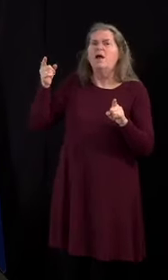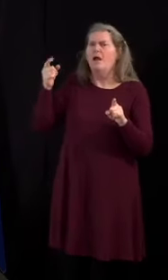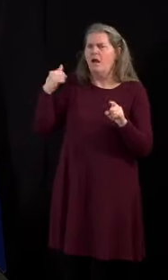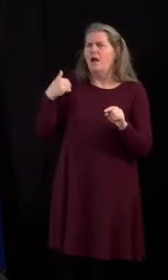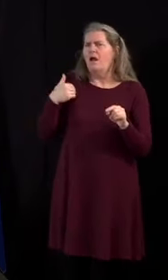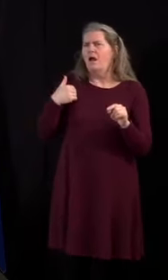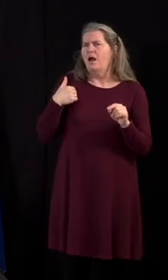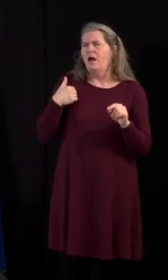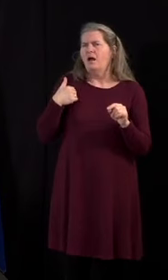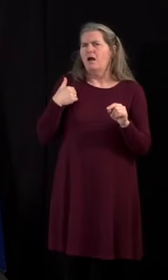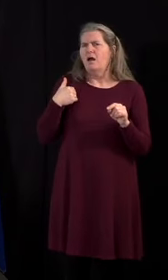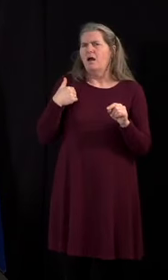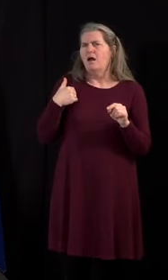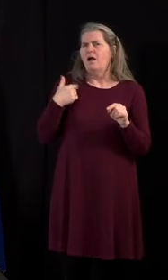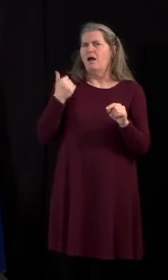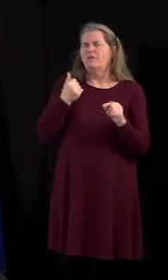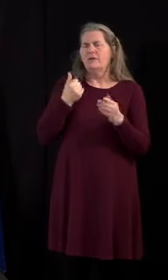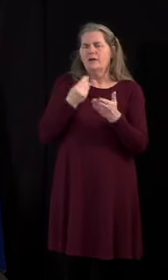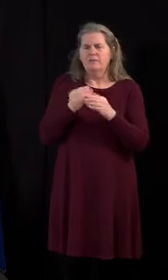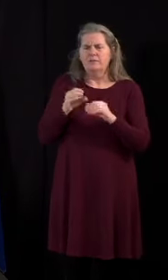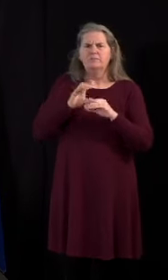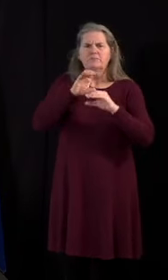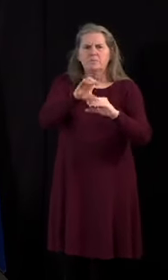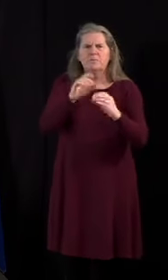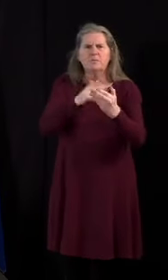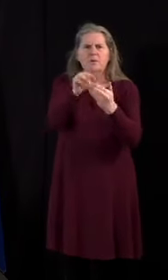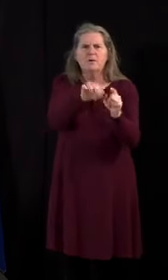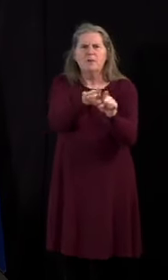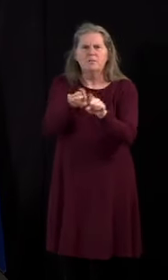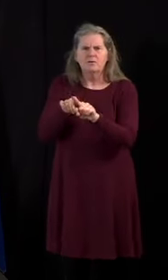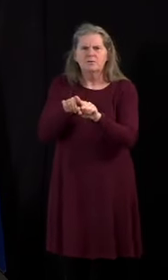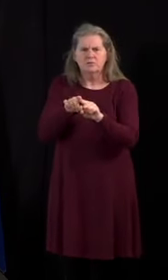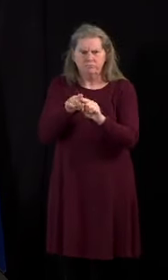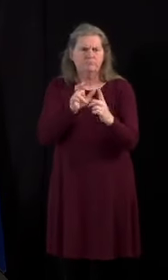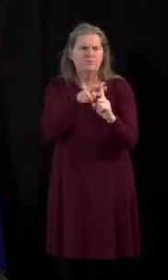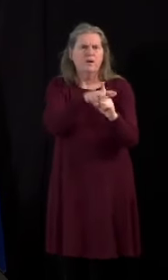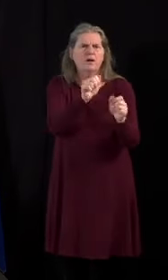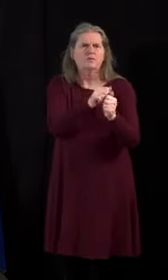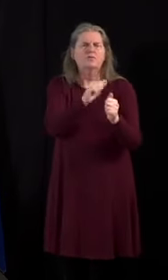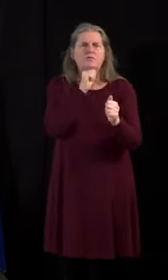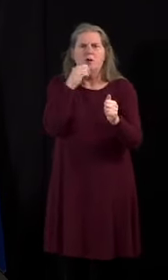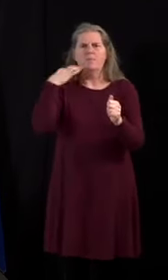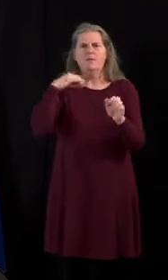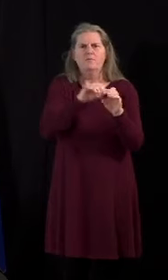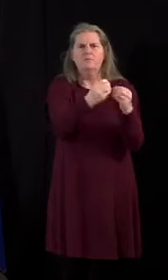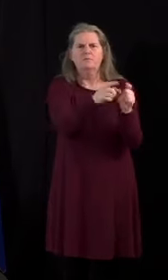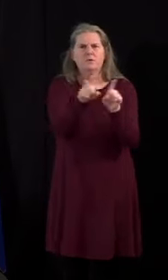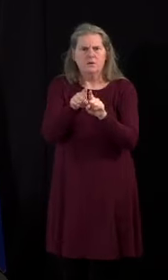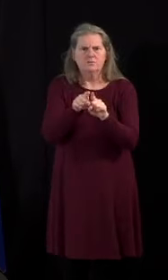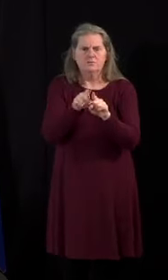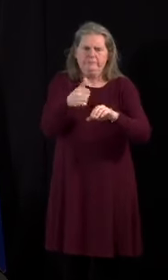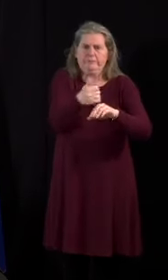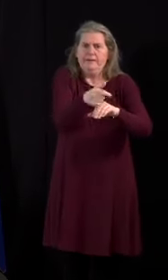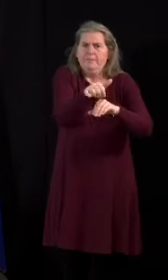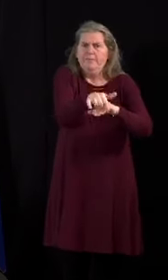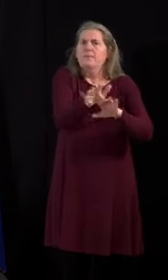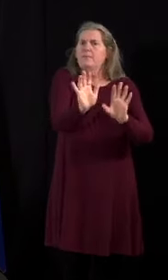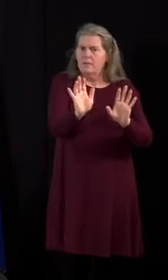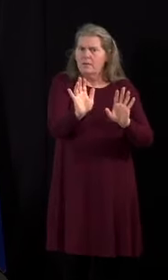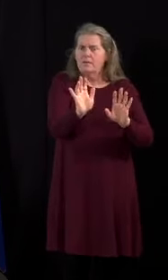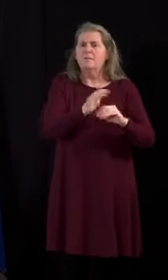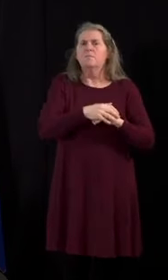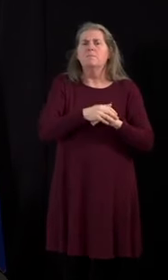extended their wage subsidy program, I believe, to nonprofits. So at this time, those are the measures that are in place,